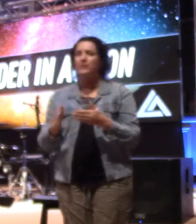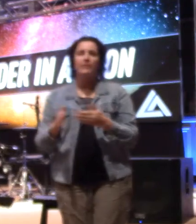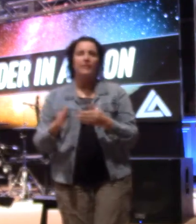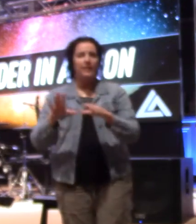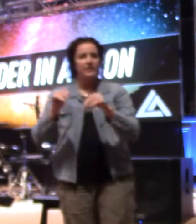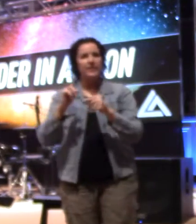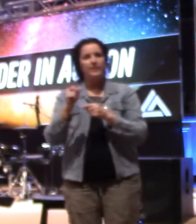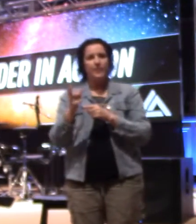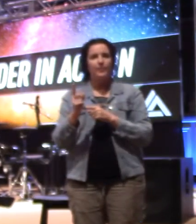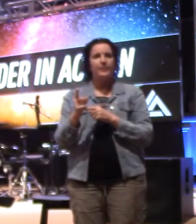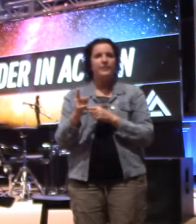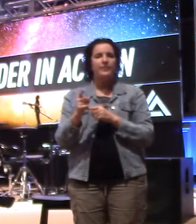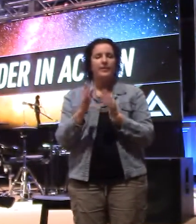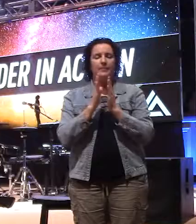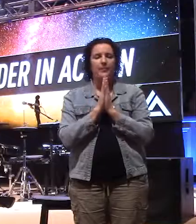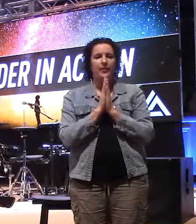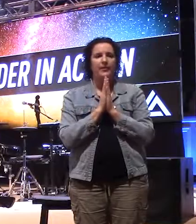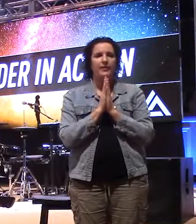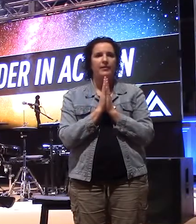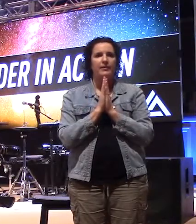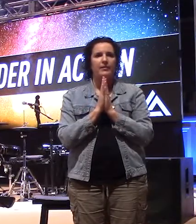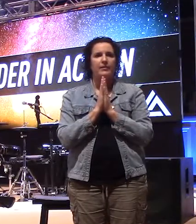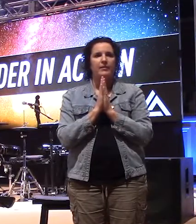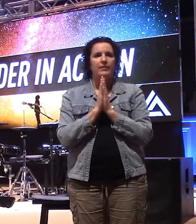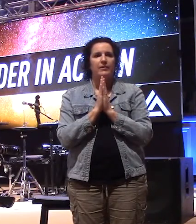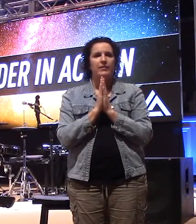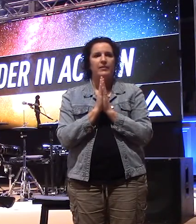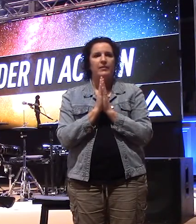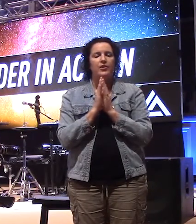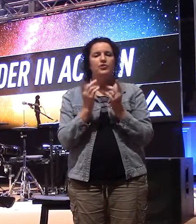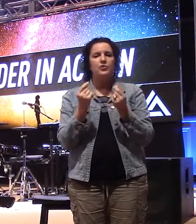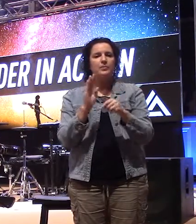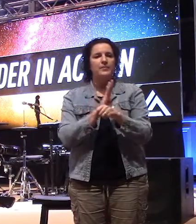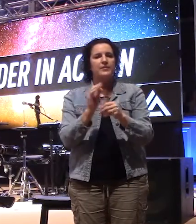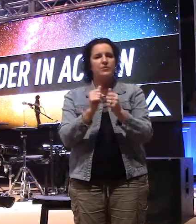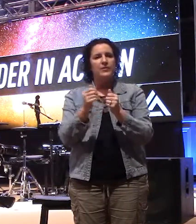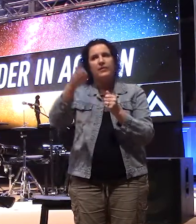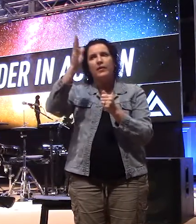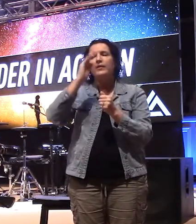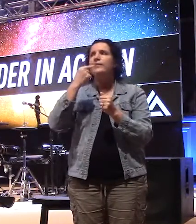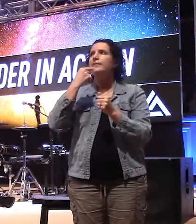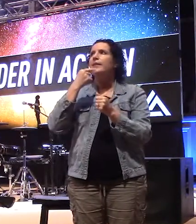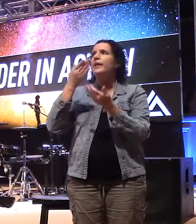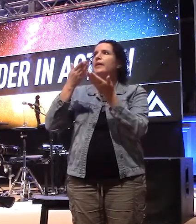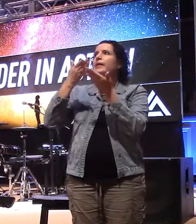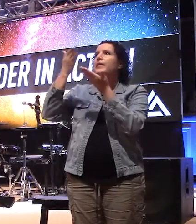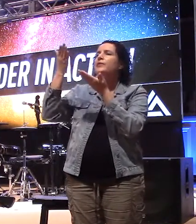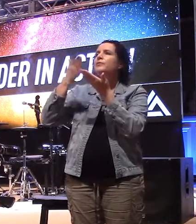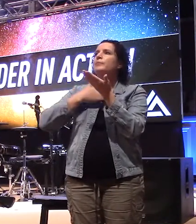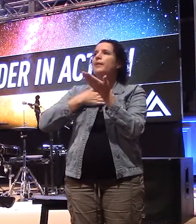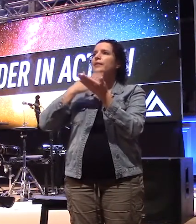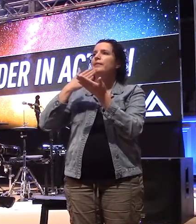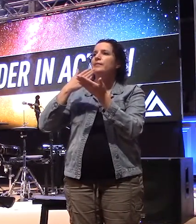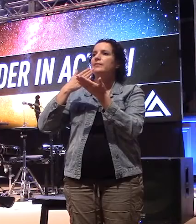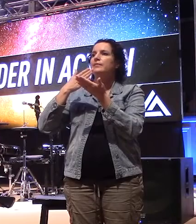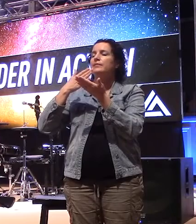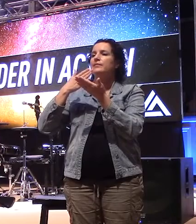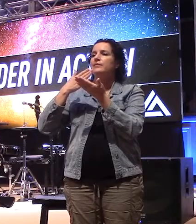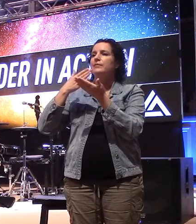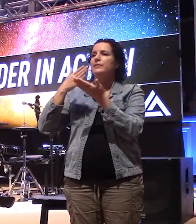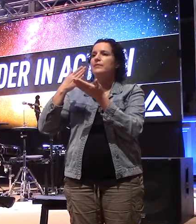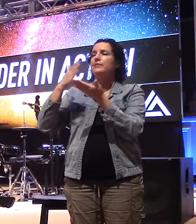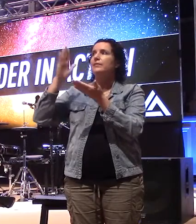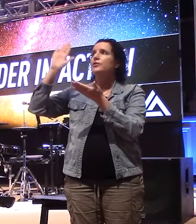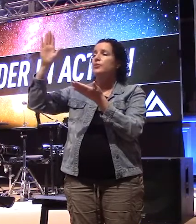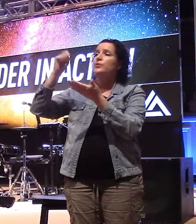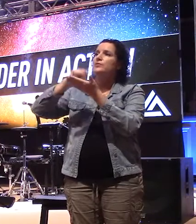And take a few moments and pray and do business with God and say, God, here's my heart under feet. You're